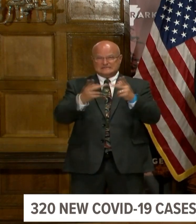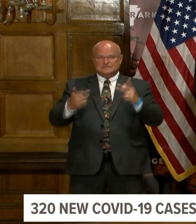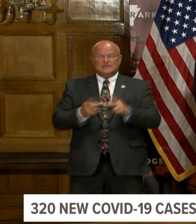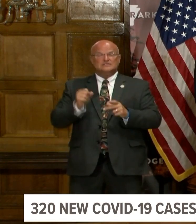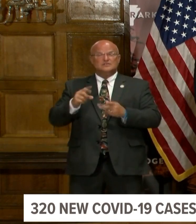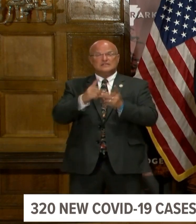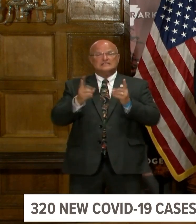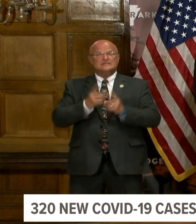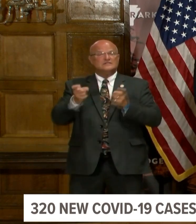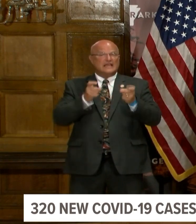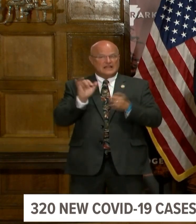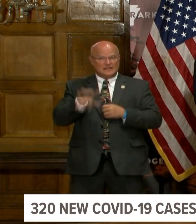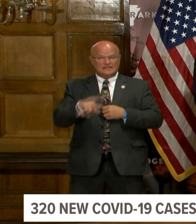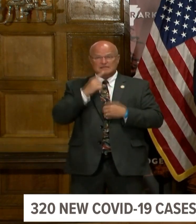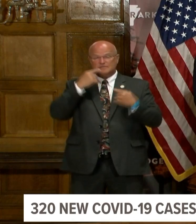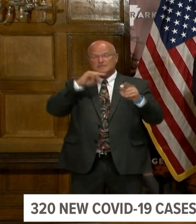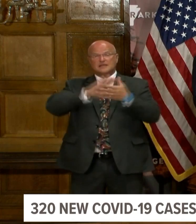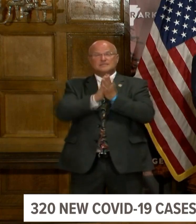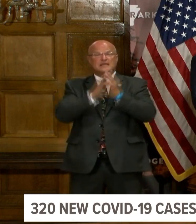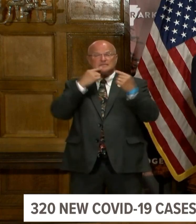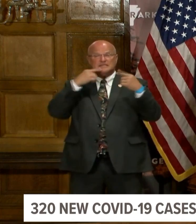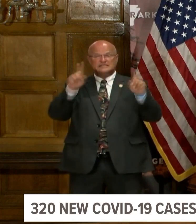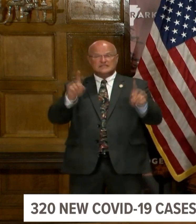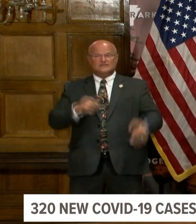can handle this and be successful at it.